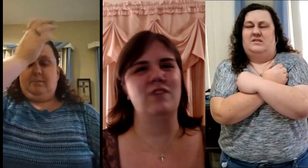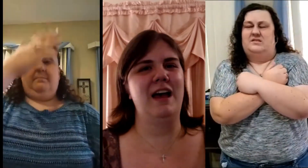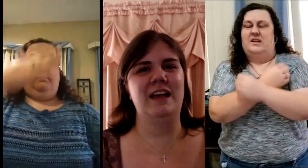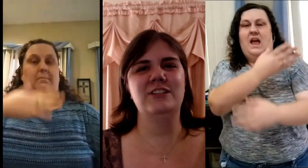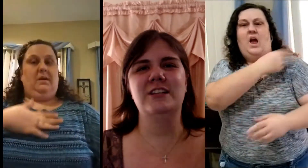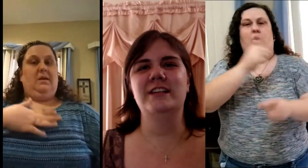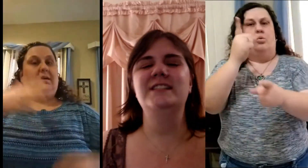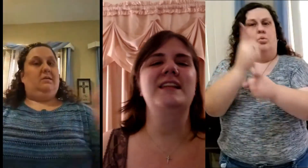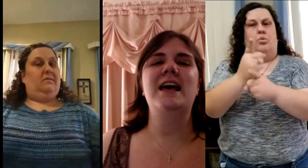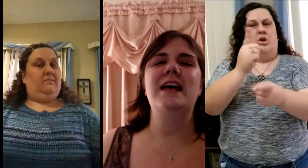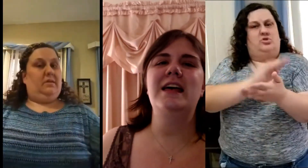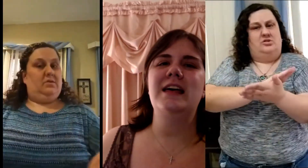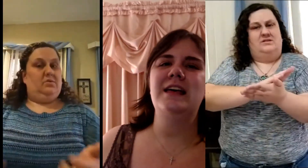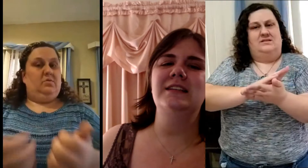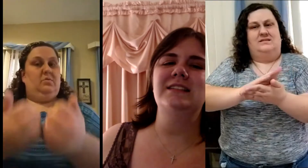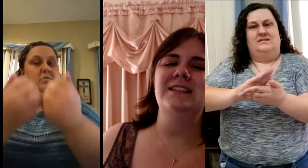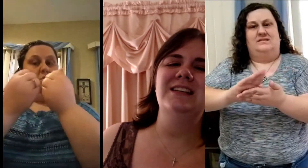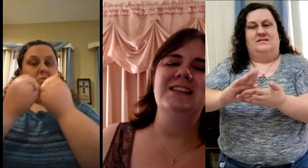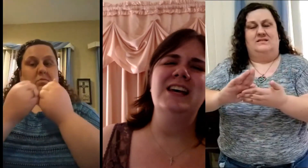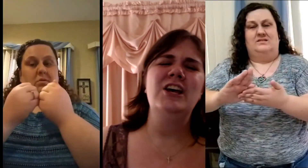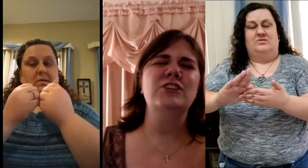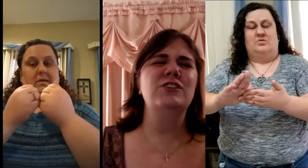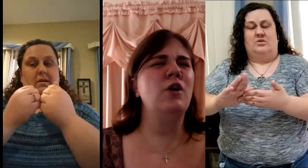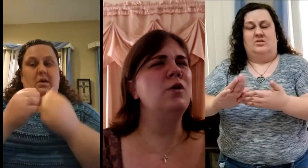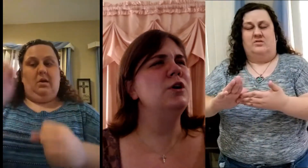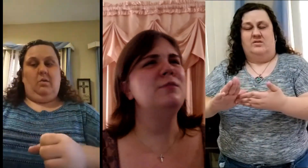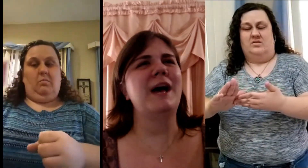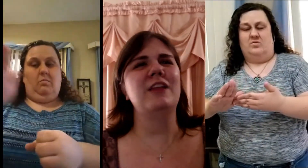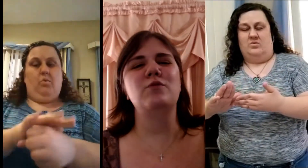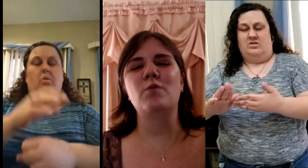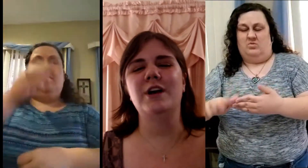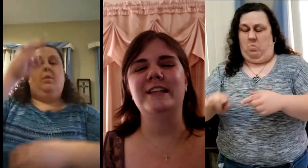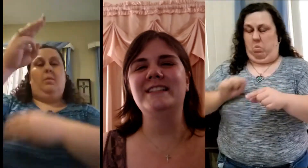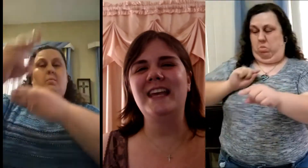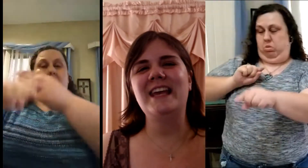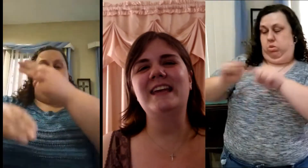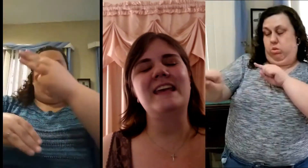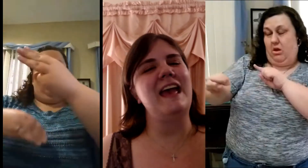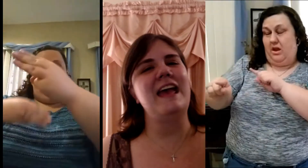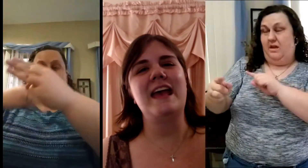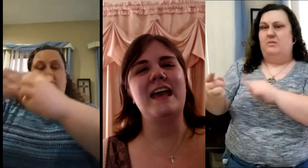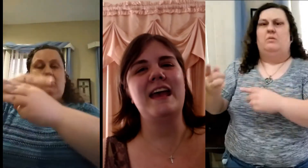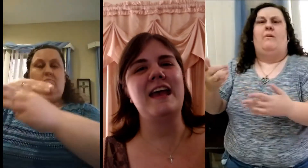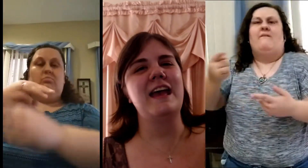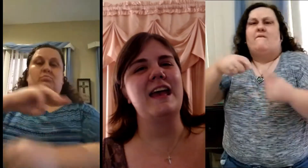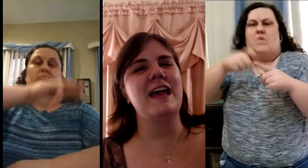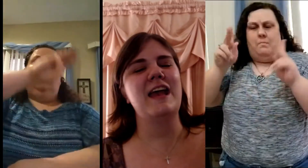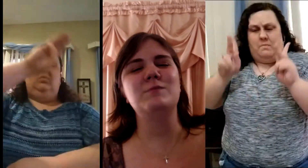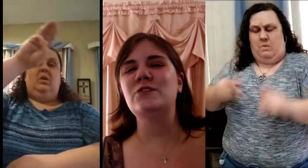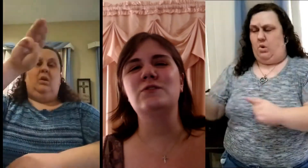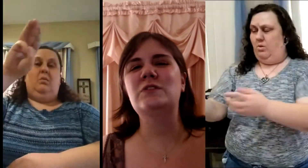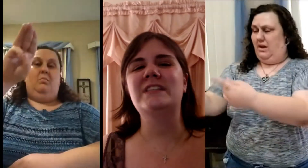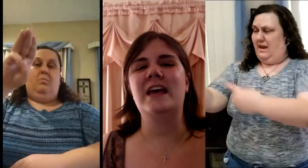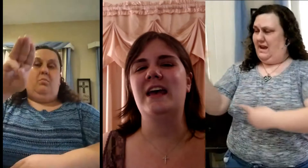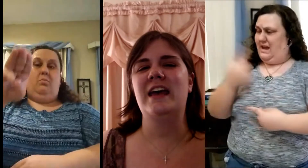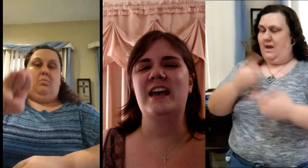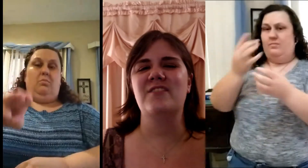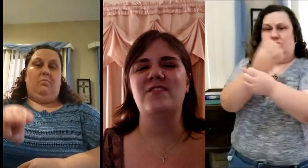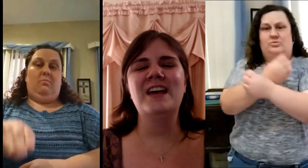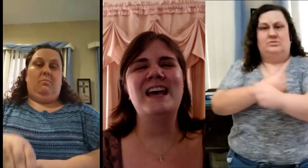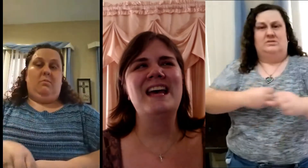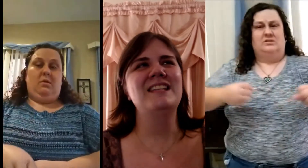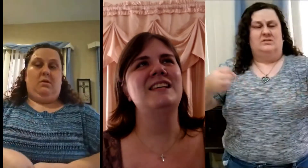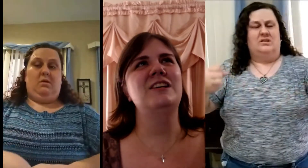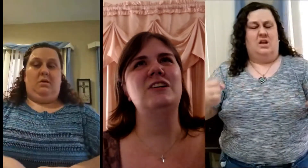and righteousness, scorned by the ones he came to